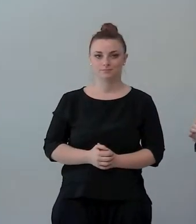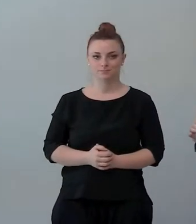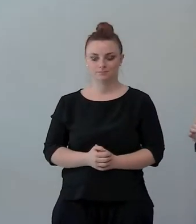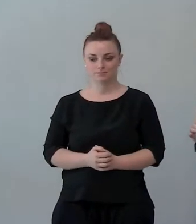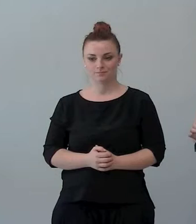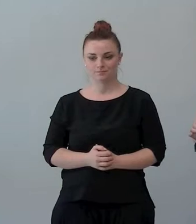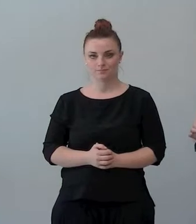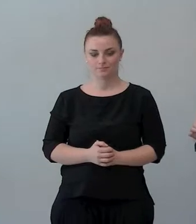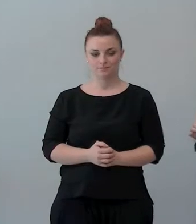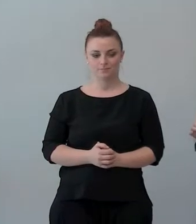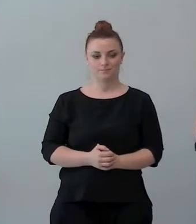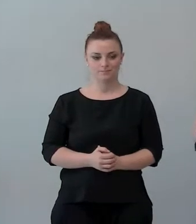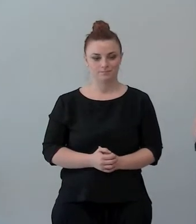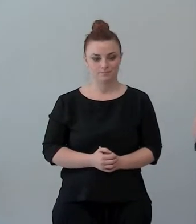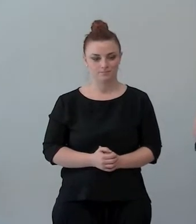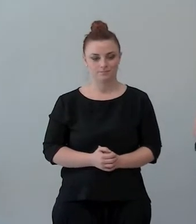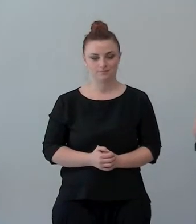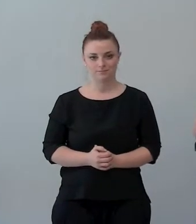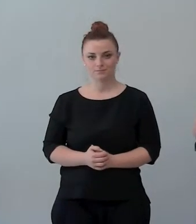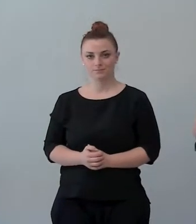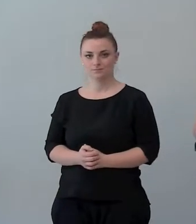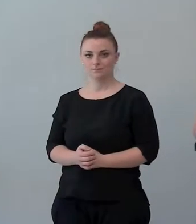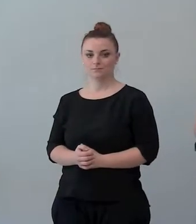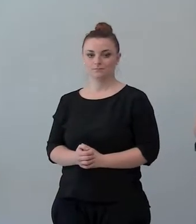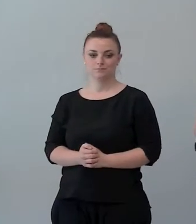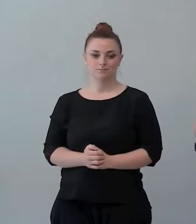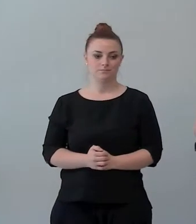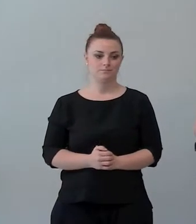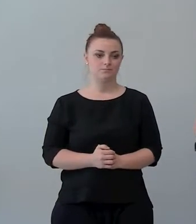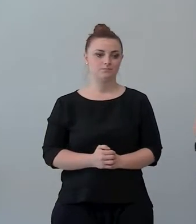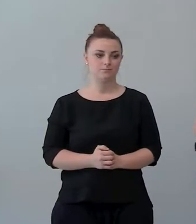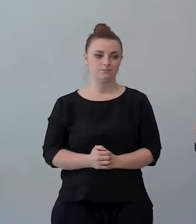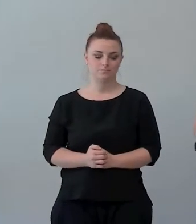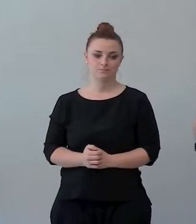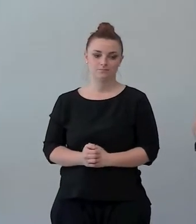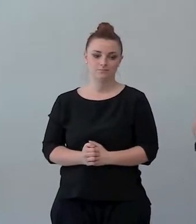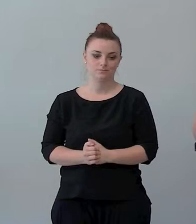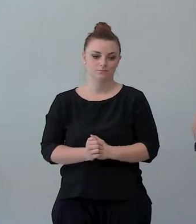I repeat, for he grants sleep to those he loves.